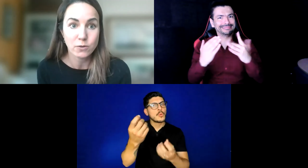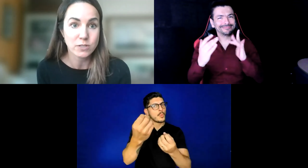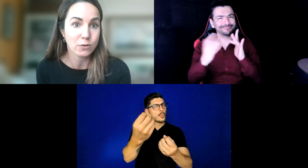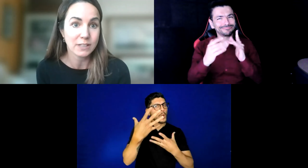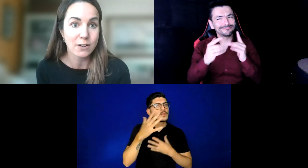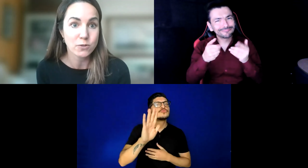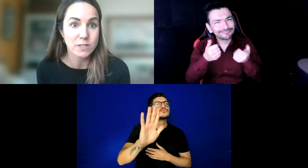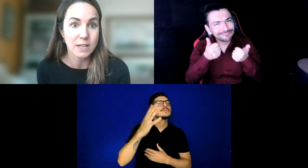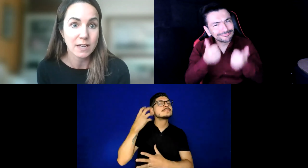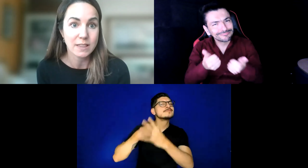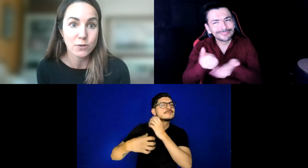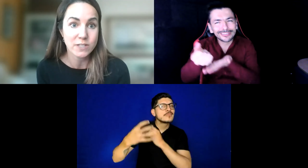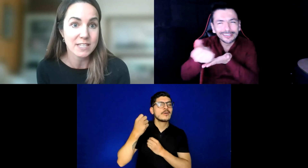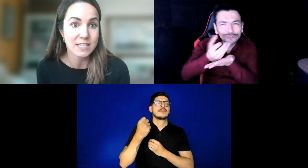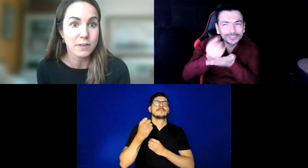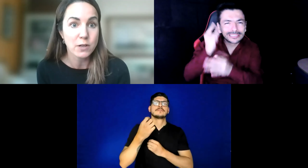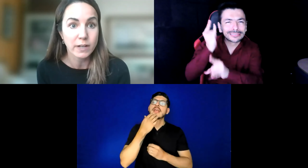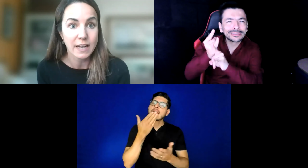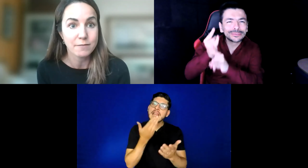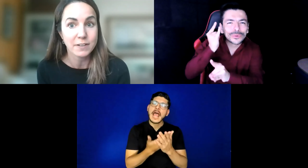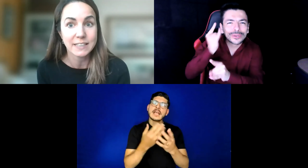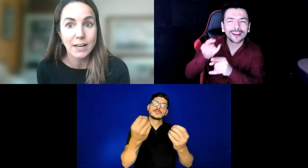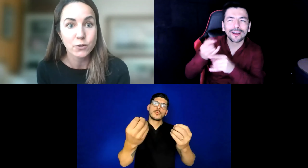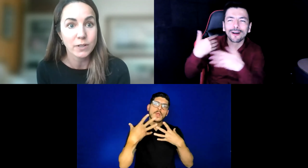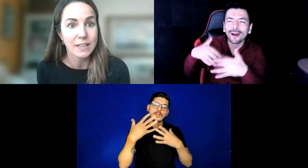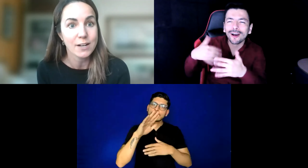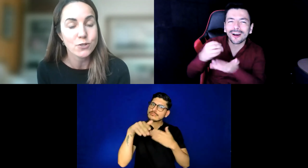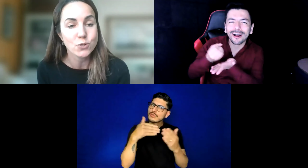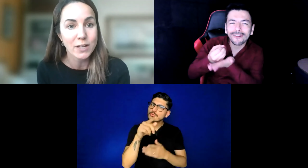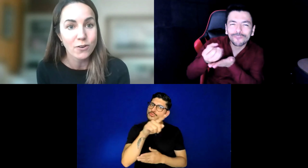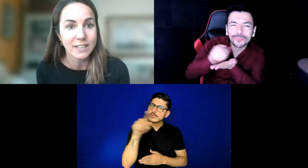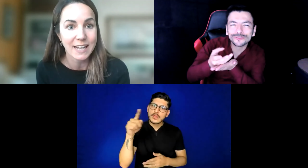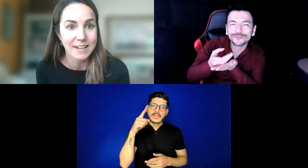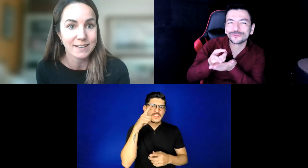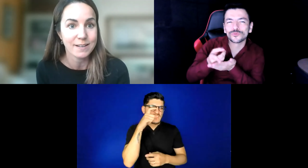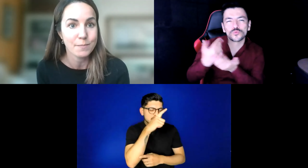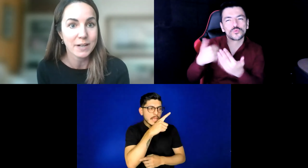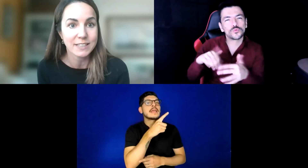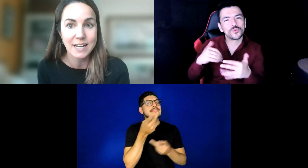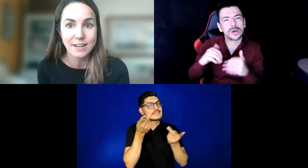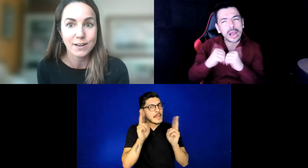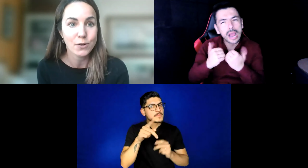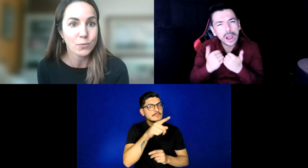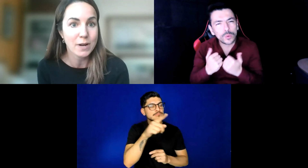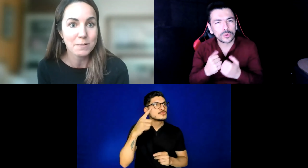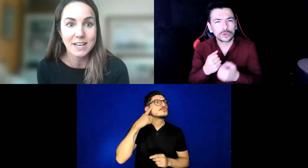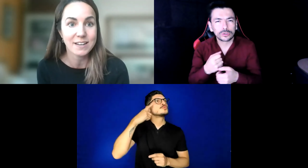today. Thank you for telling us your stories, telling us about the challenges you have had to